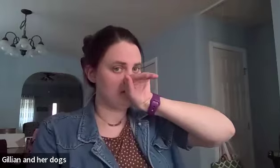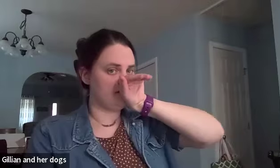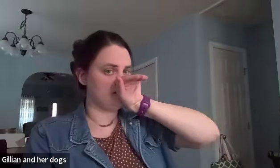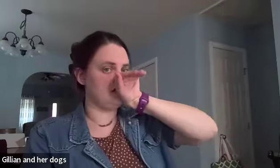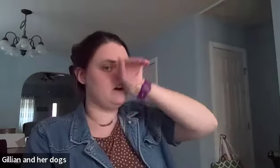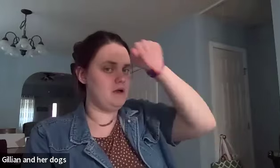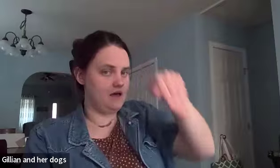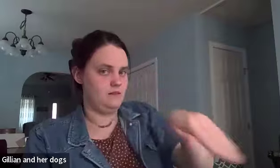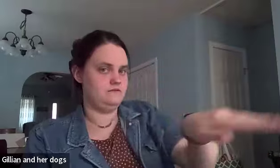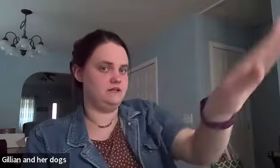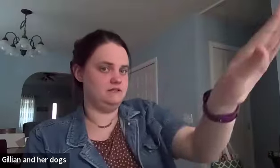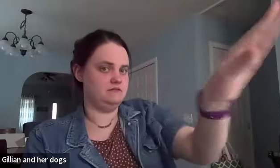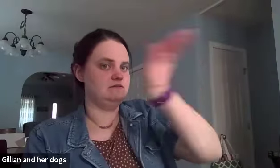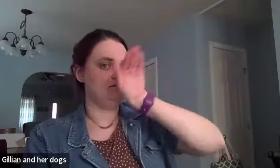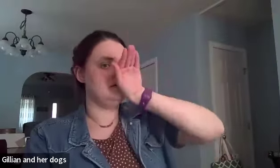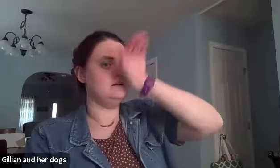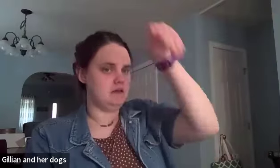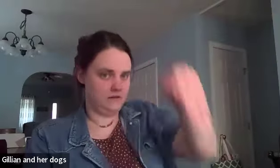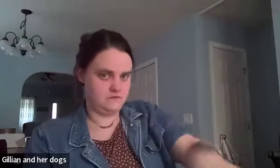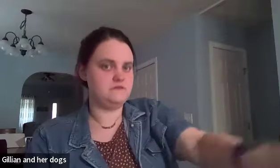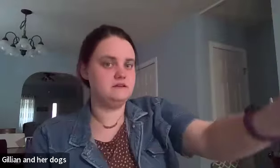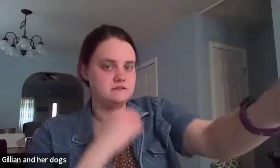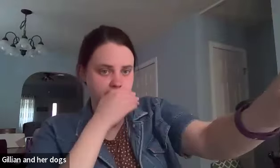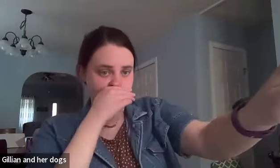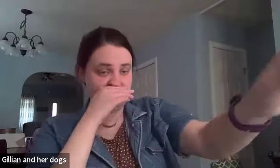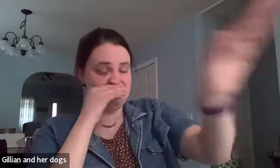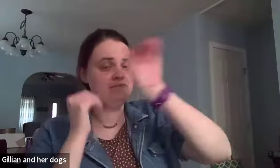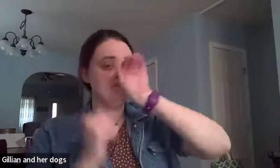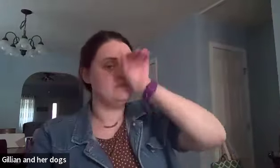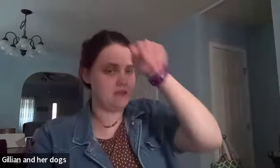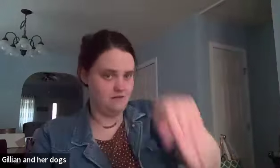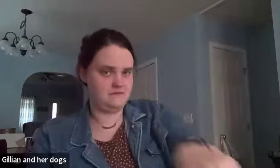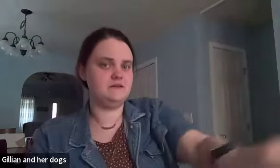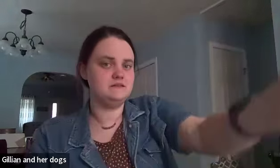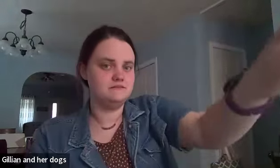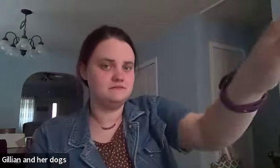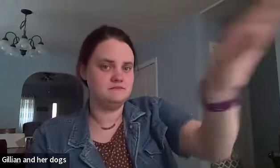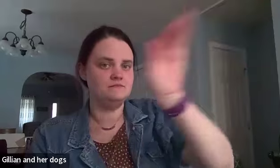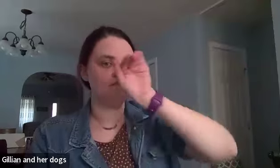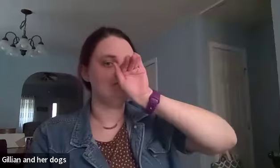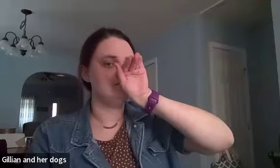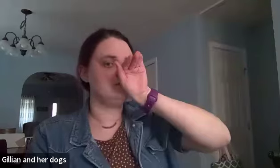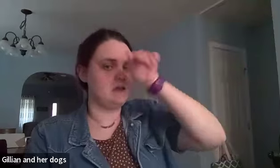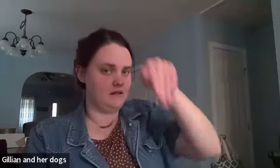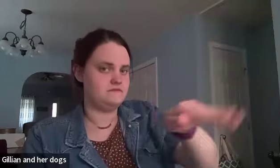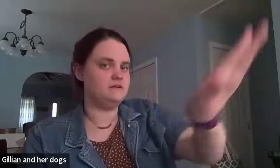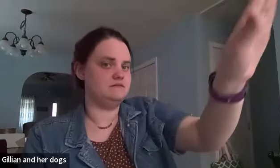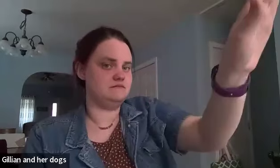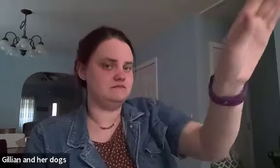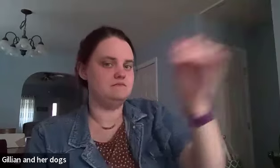and you're going to go elephant, elephant, elephant. elephant.